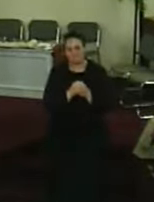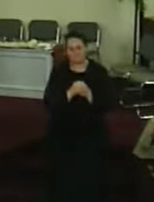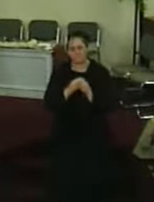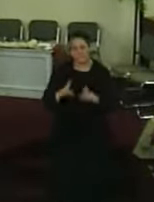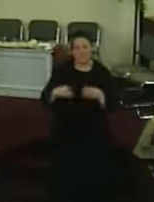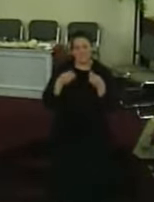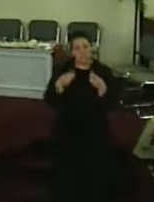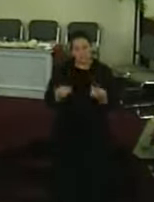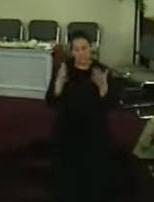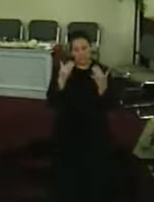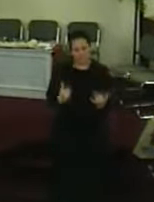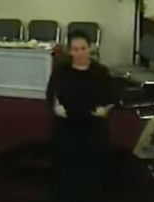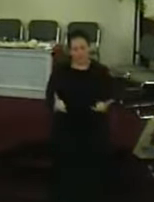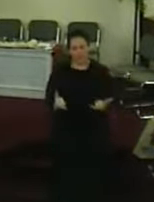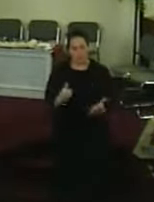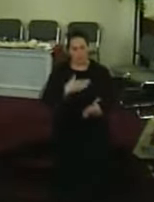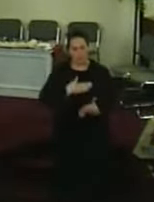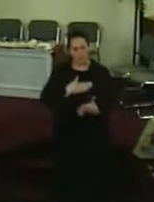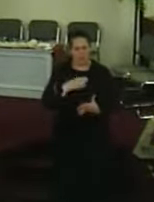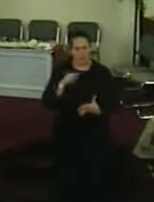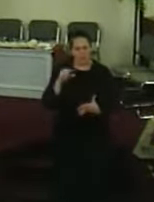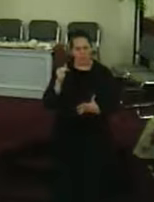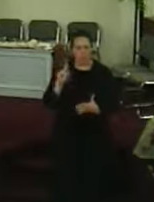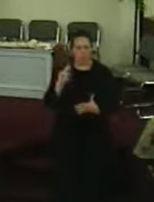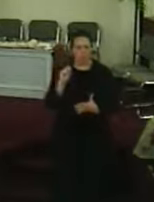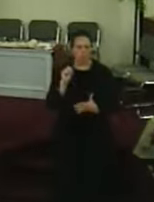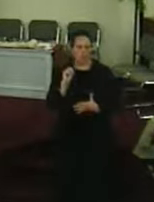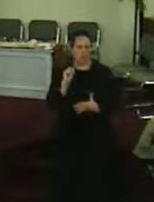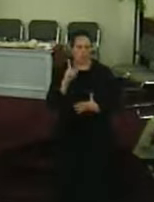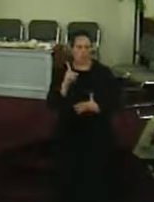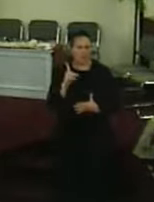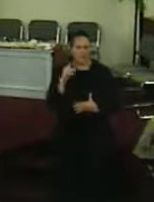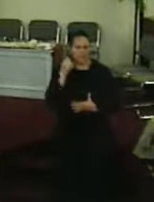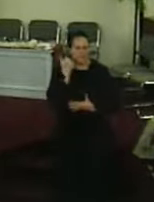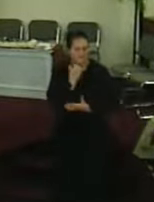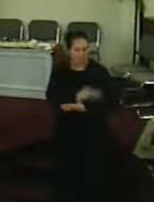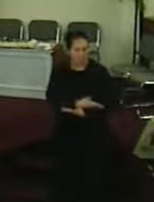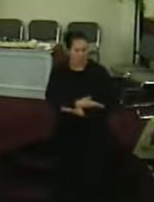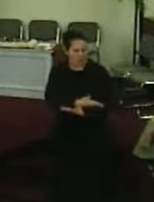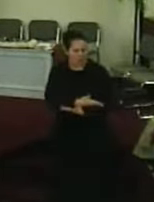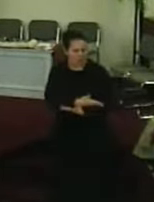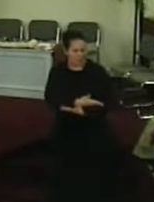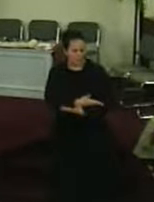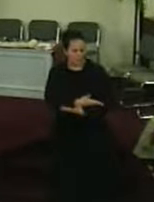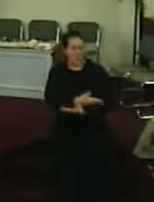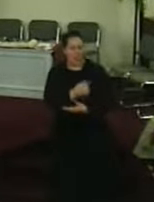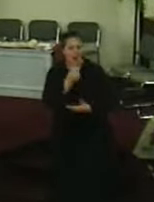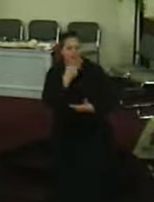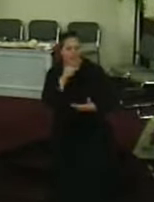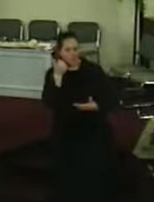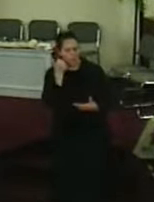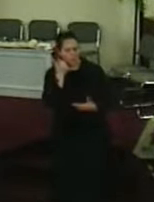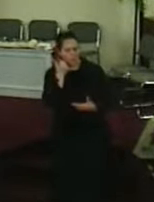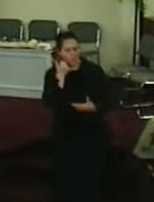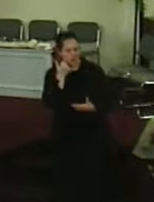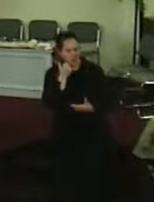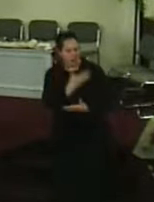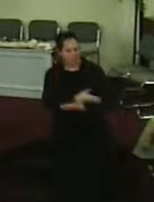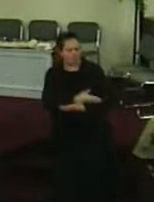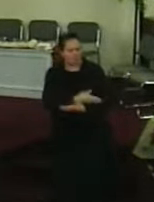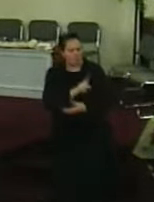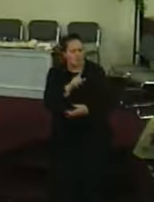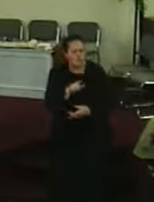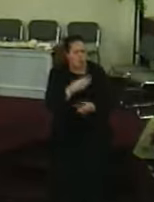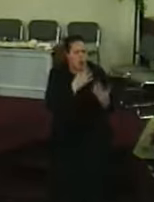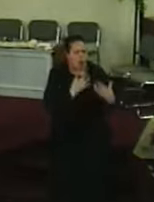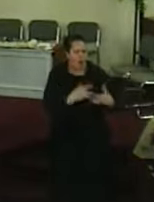and we sang that song. And after the song, I said, "Does your heart have eyes?" Well, they didn't know what to